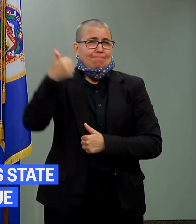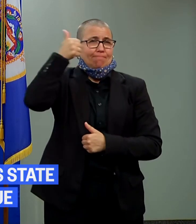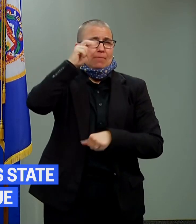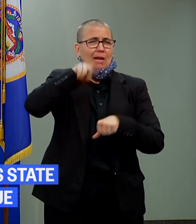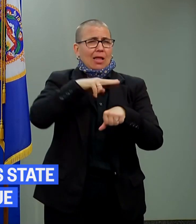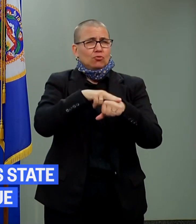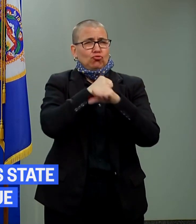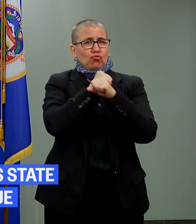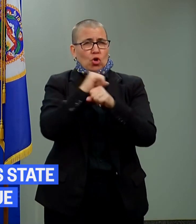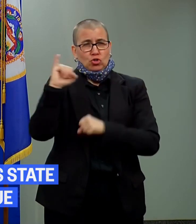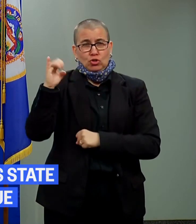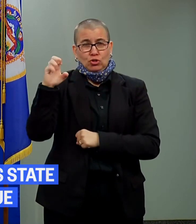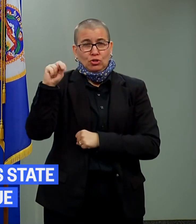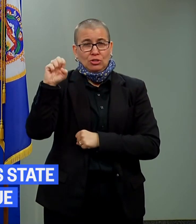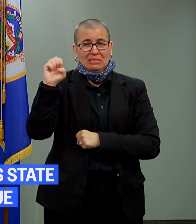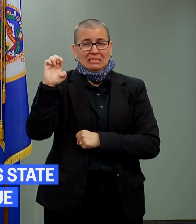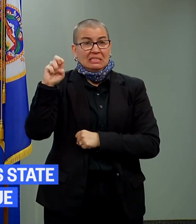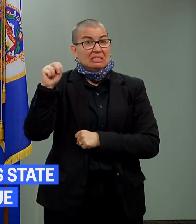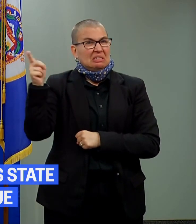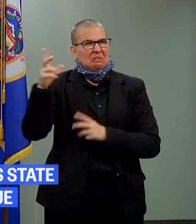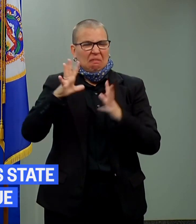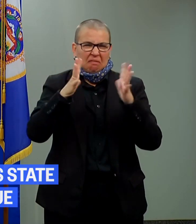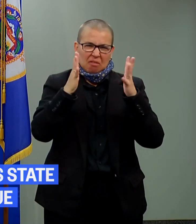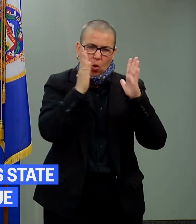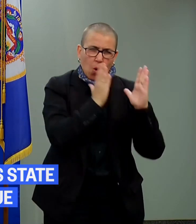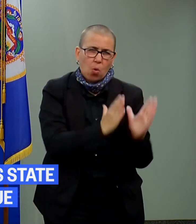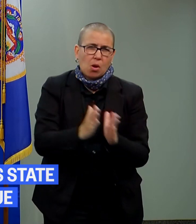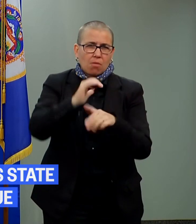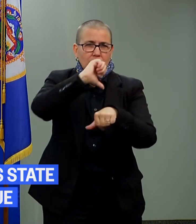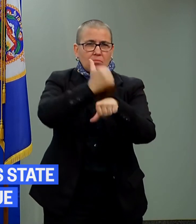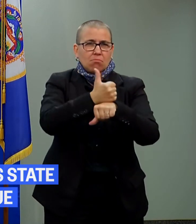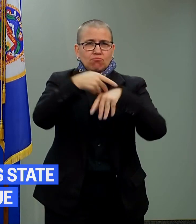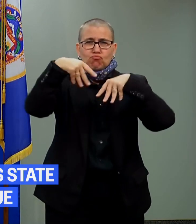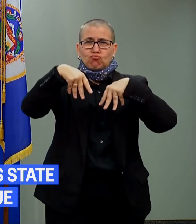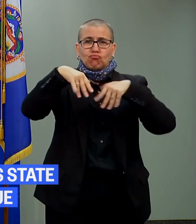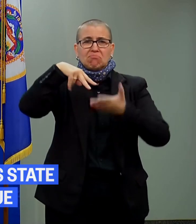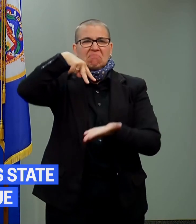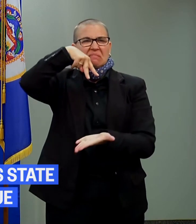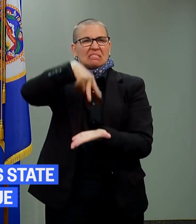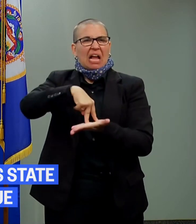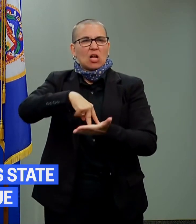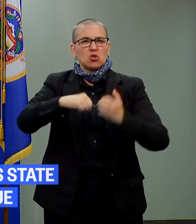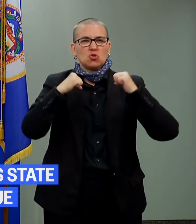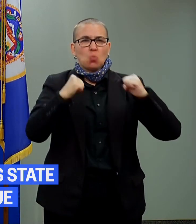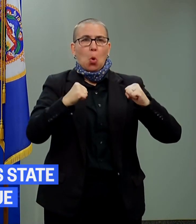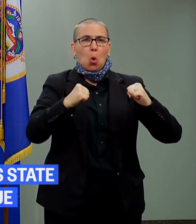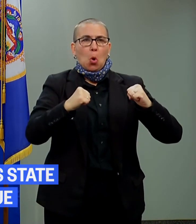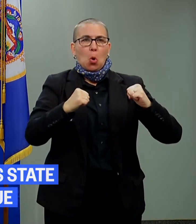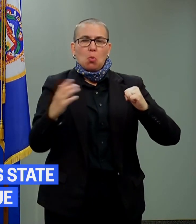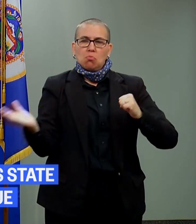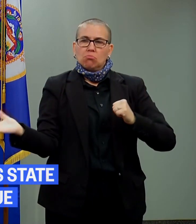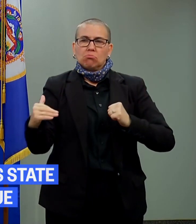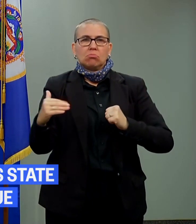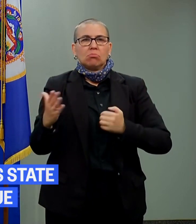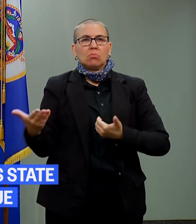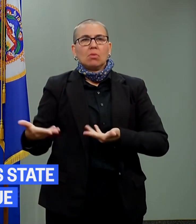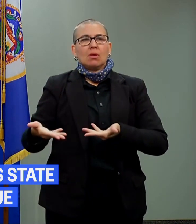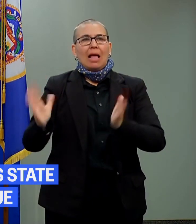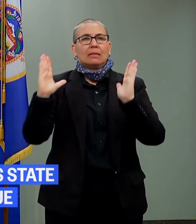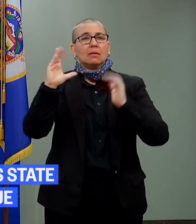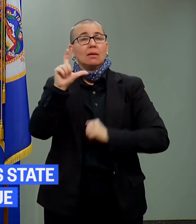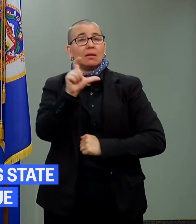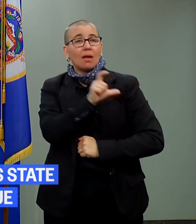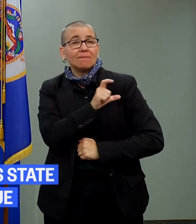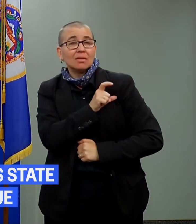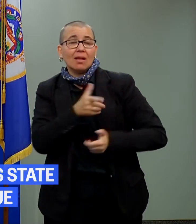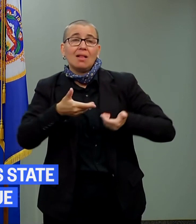critical infrastructure, freeing up law enforcement, freeing up peace officers, fire, and others to be able to go